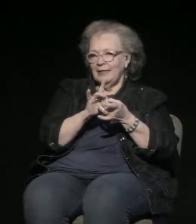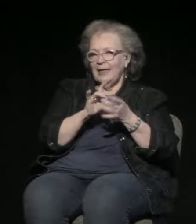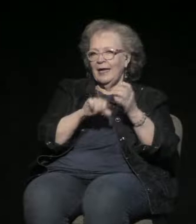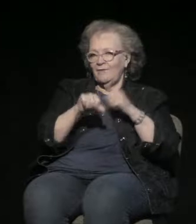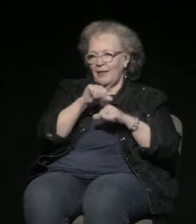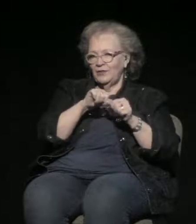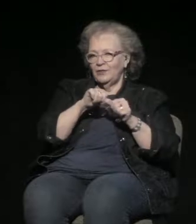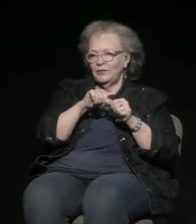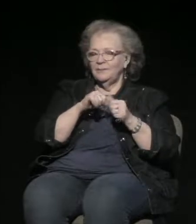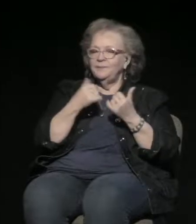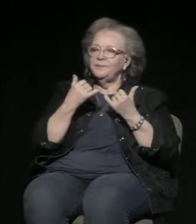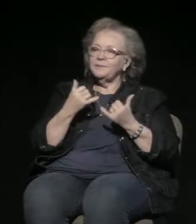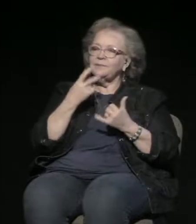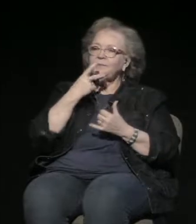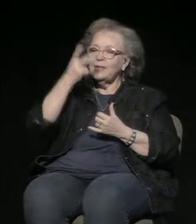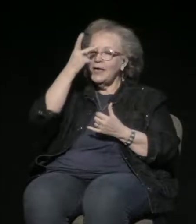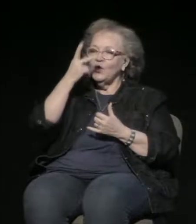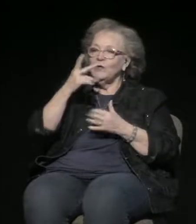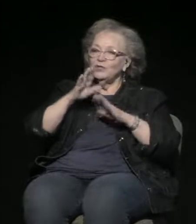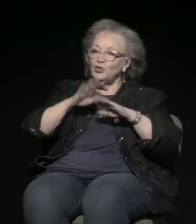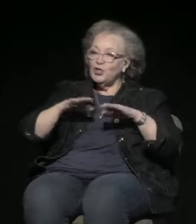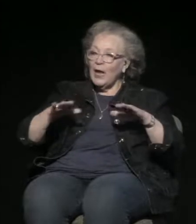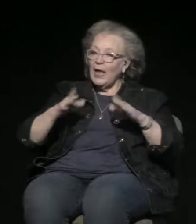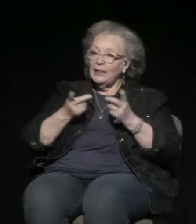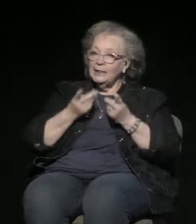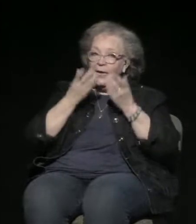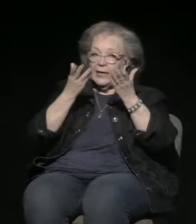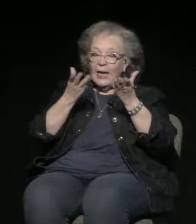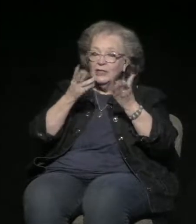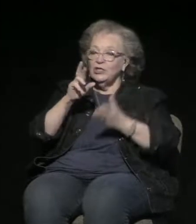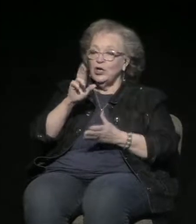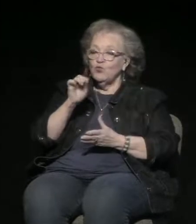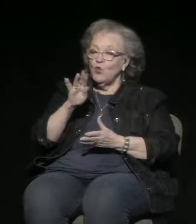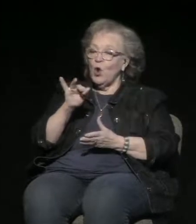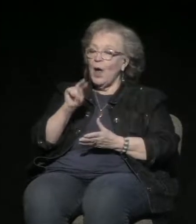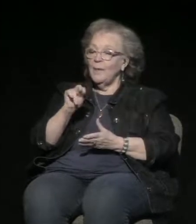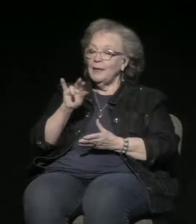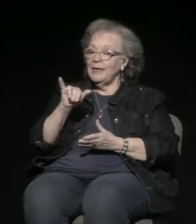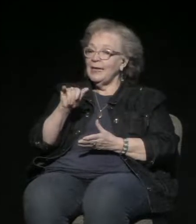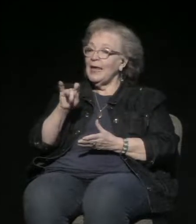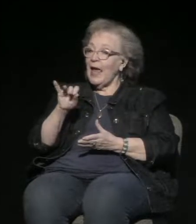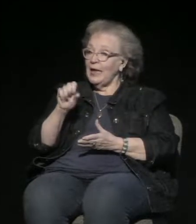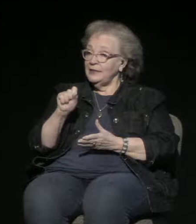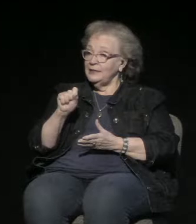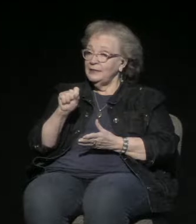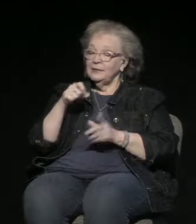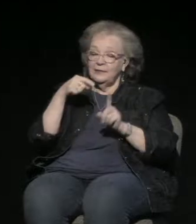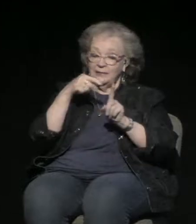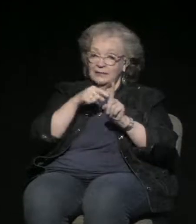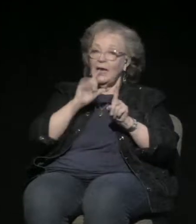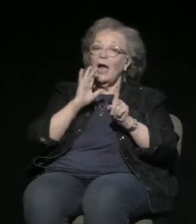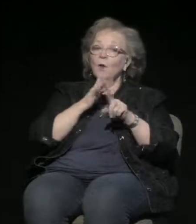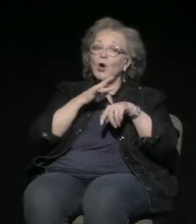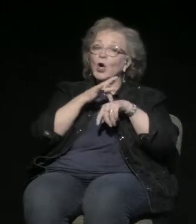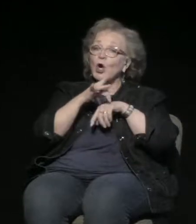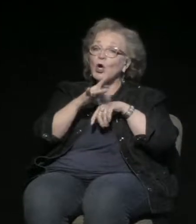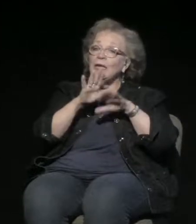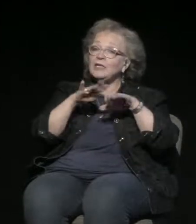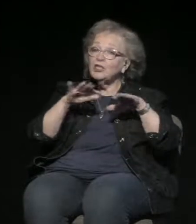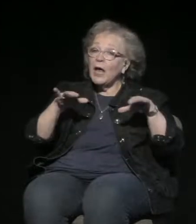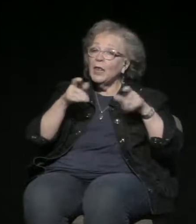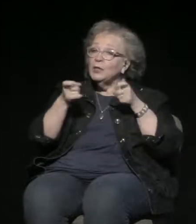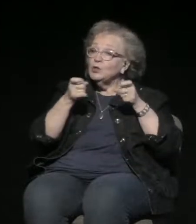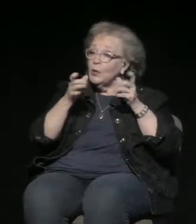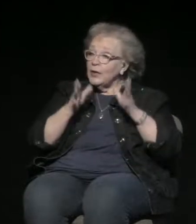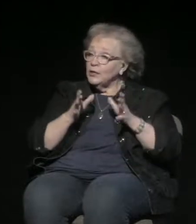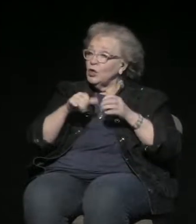mentioned, today is parent-child dedication day And we have Robin Yates here with me And Robin is our early childhood director